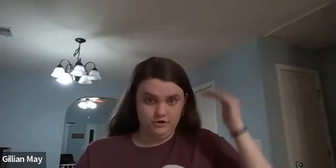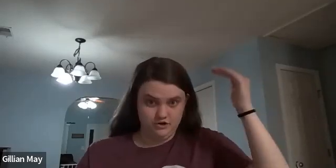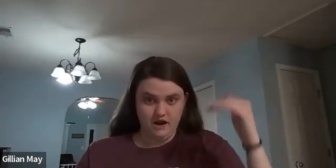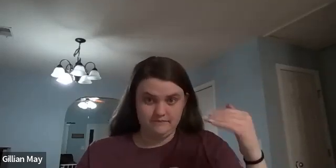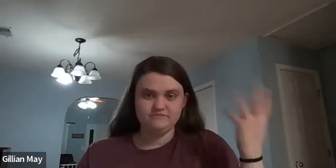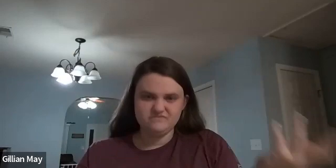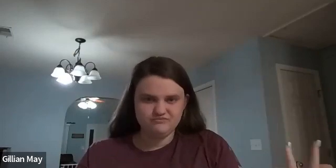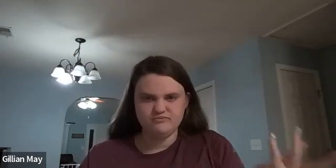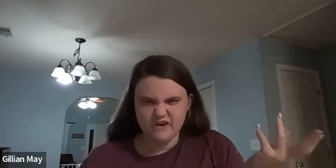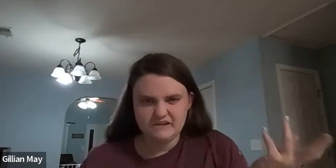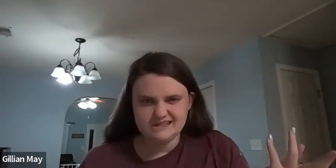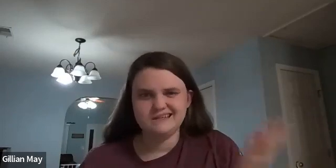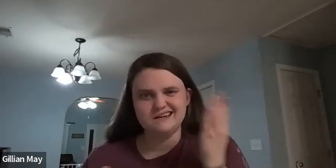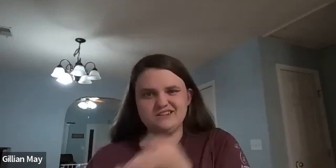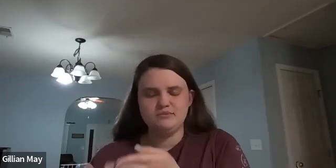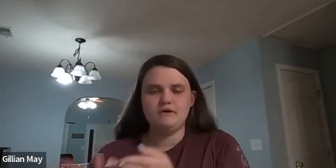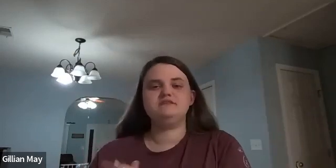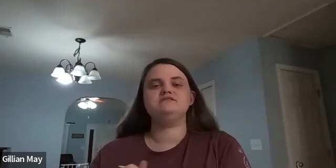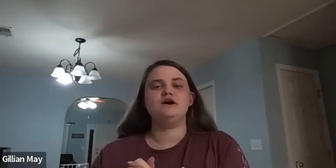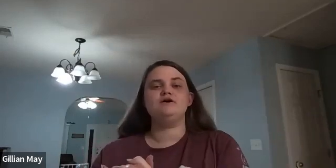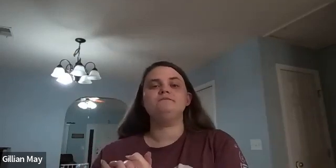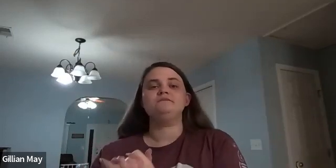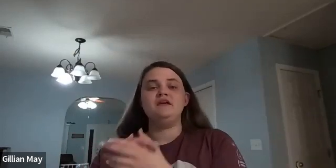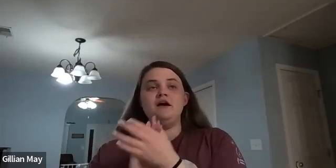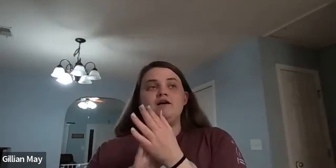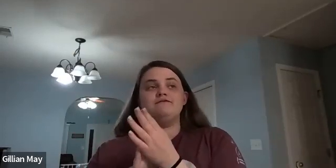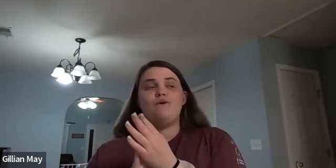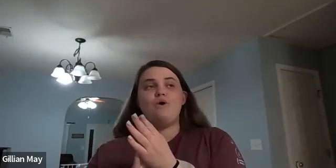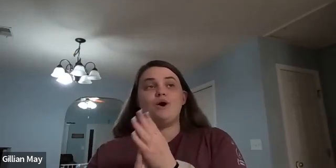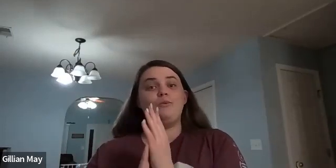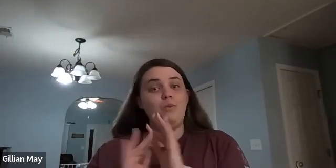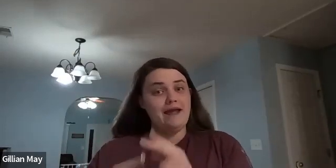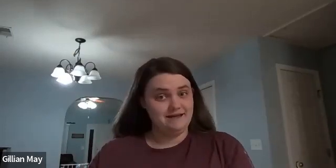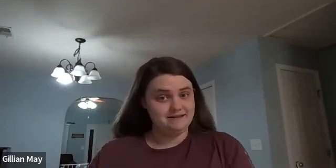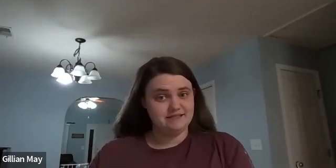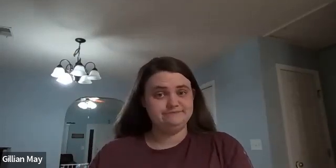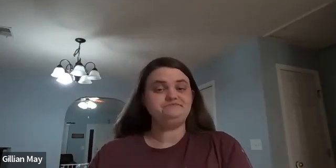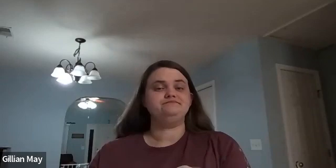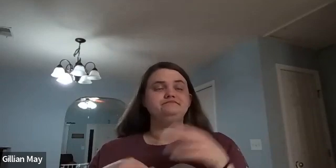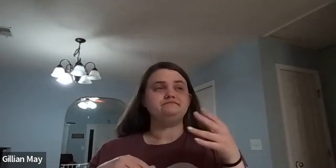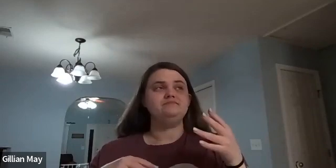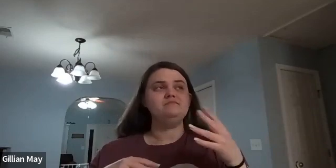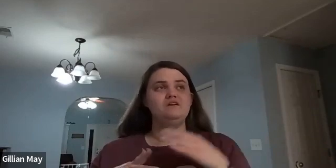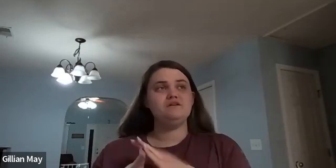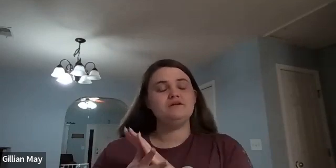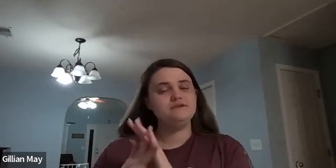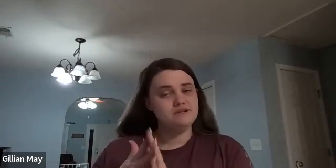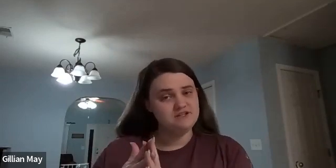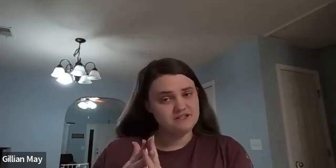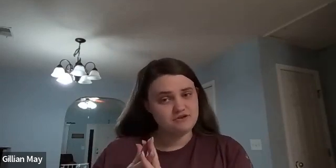you're at. Very easy, kind of to the point. So for weight, there are a few ways you can